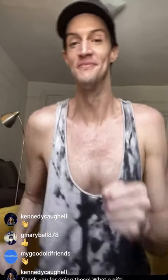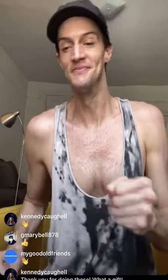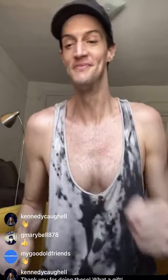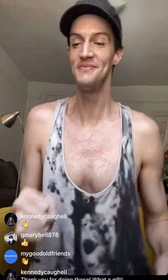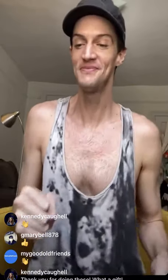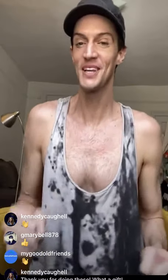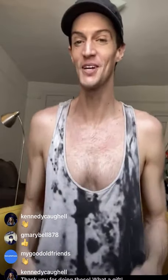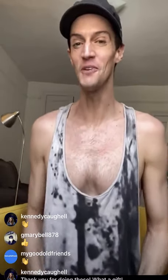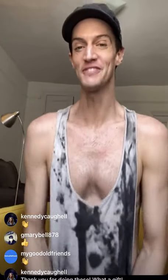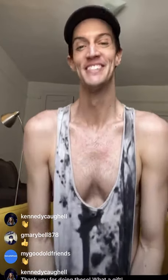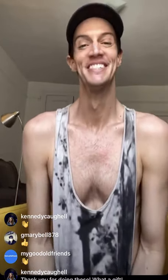Golf.